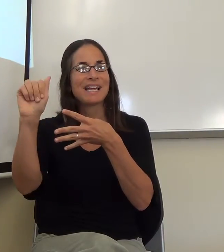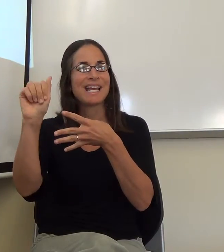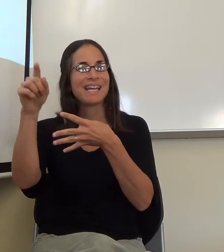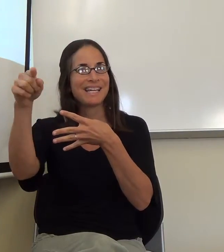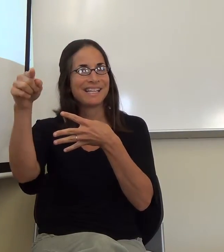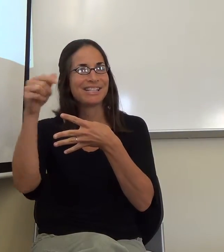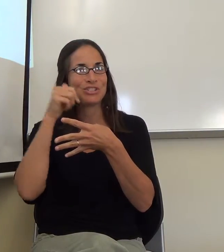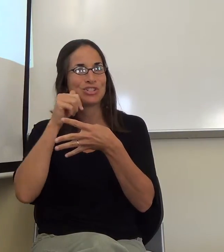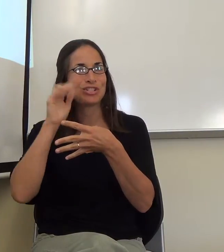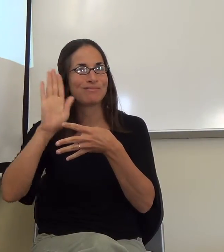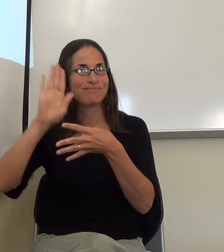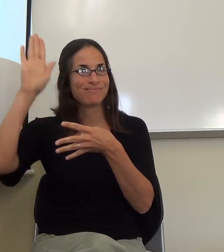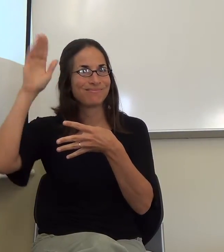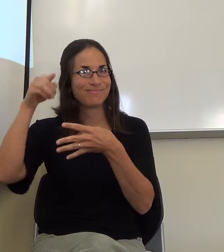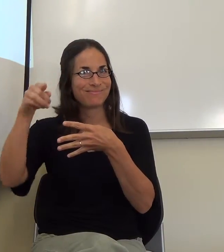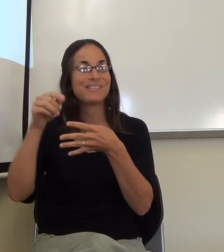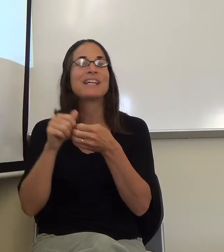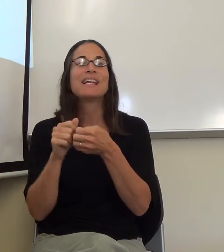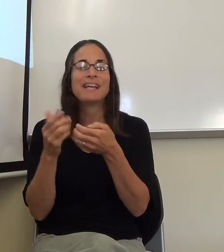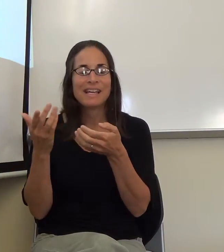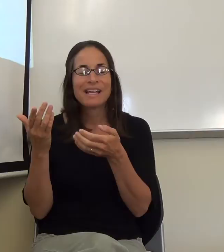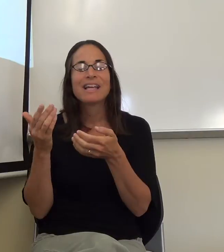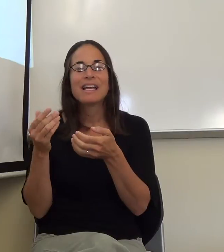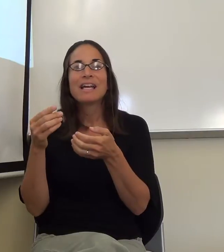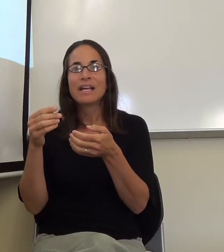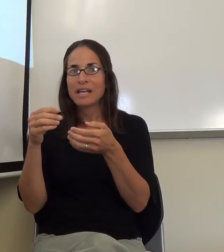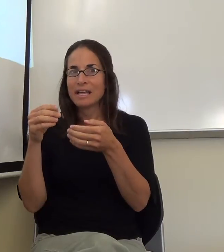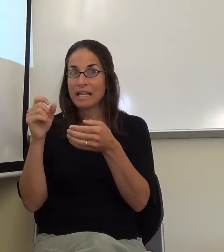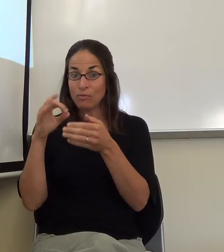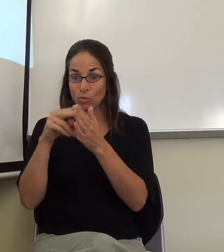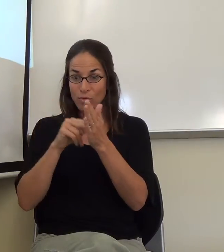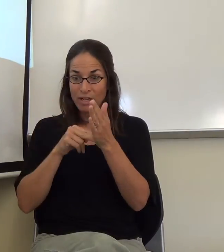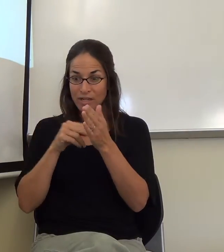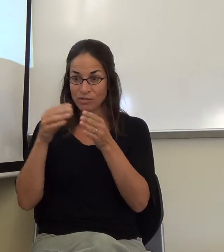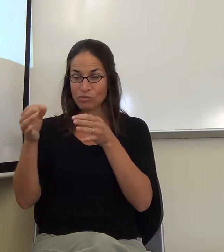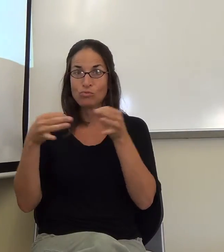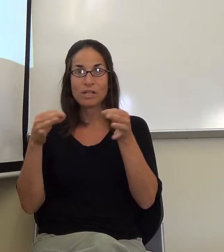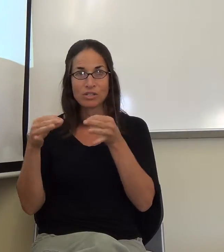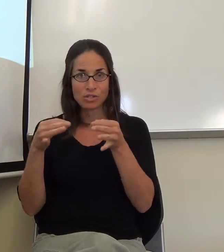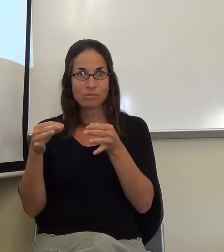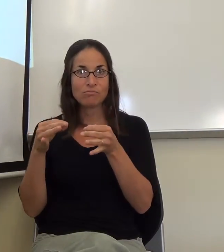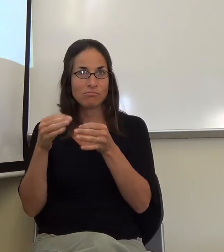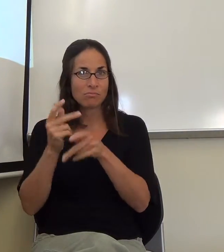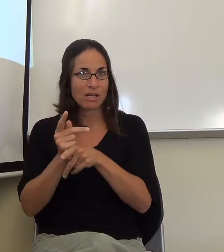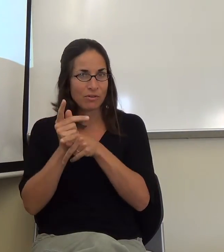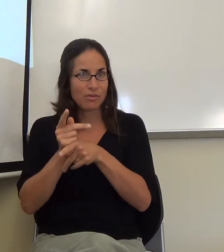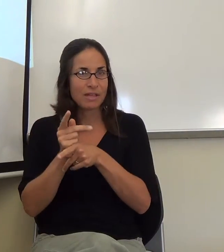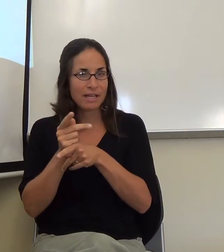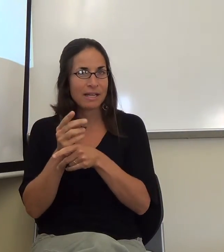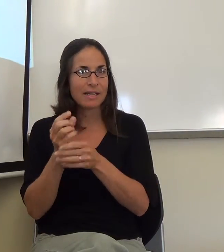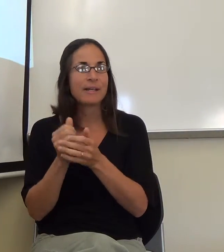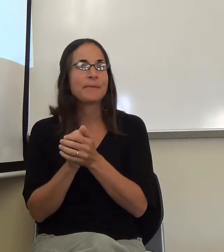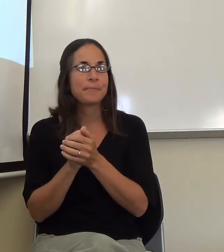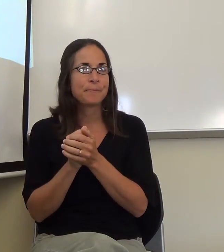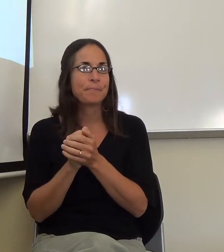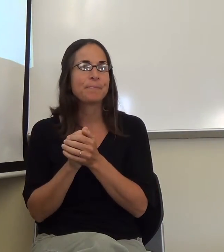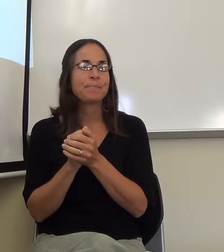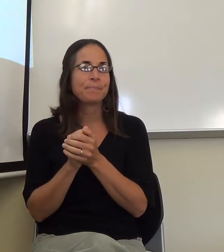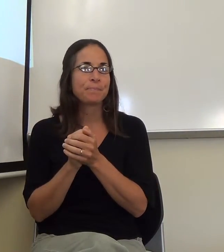Okay. Just like we said, reading the directions carefully, one of the things we're going to also work on here is kind of